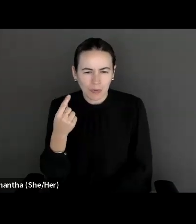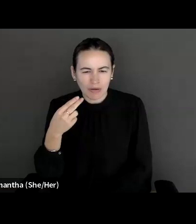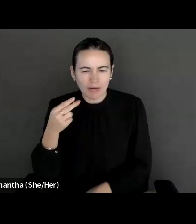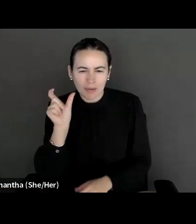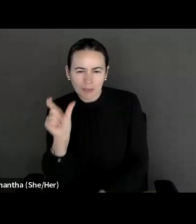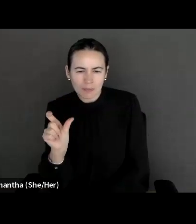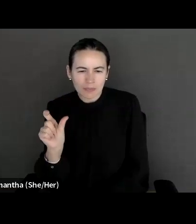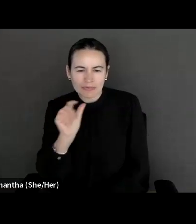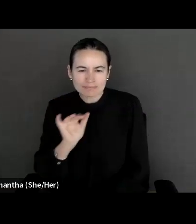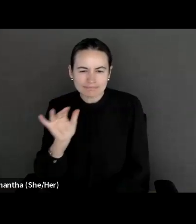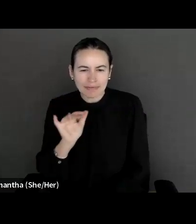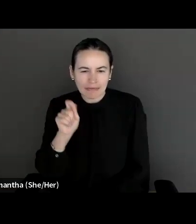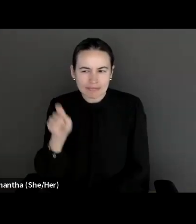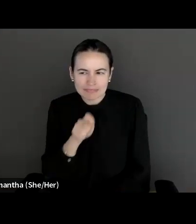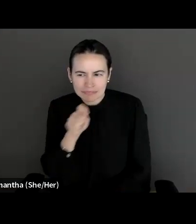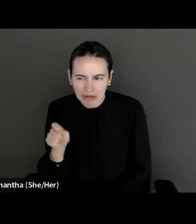and so on.